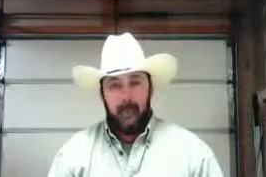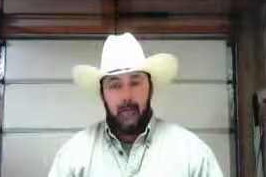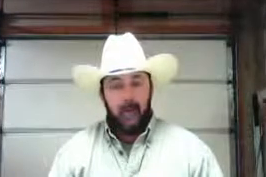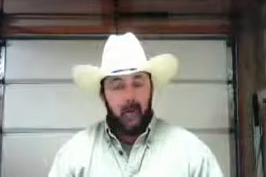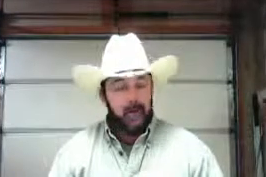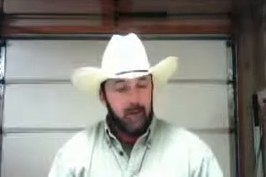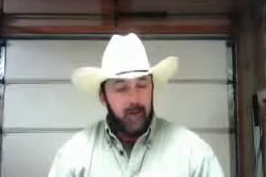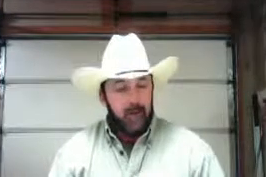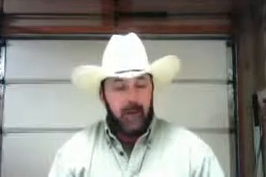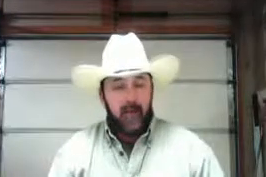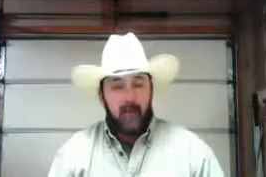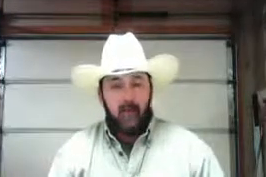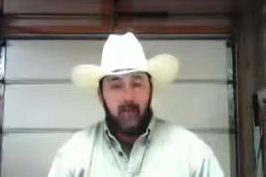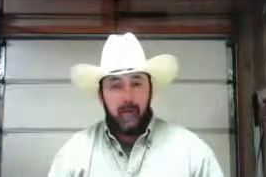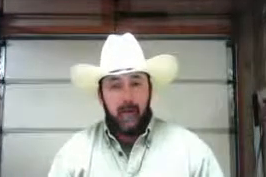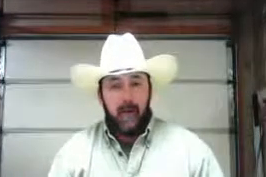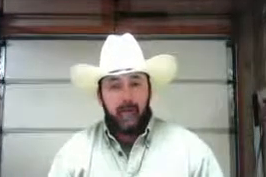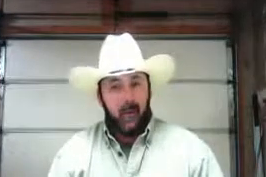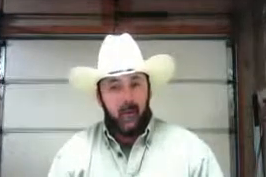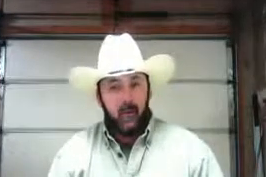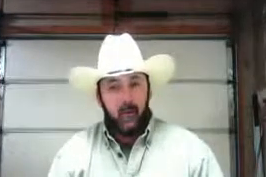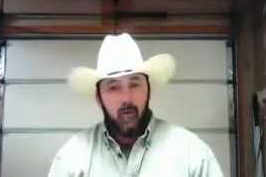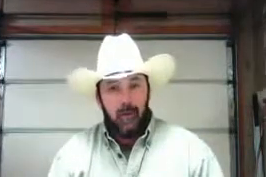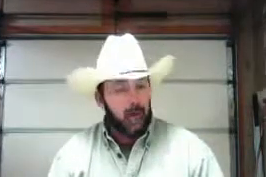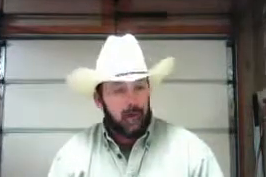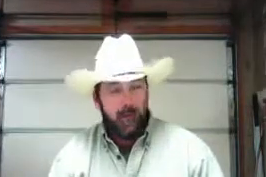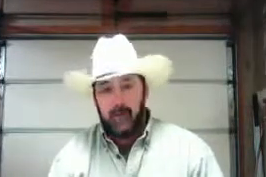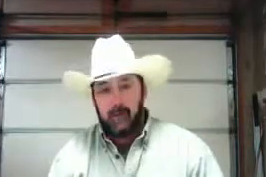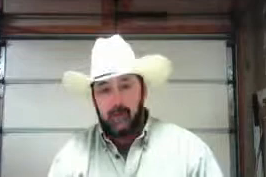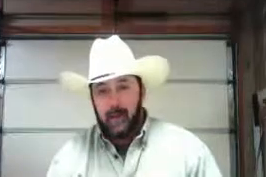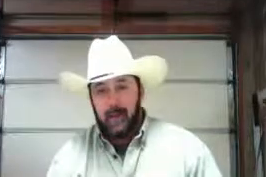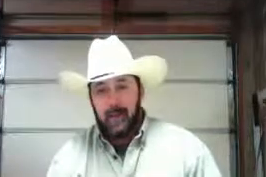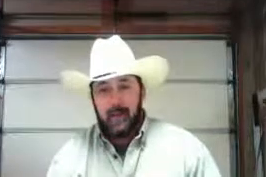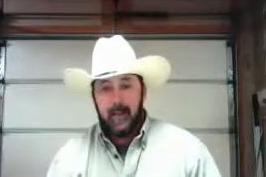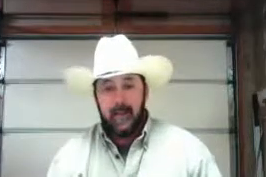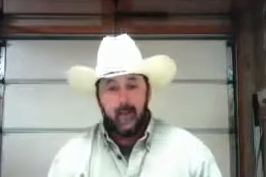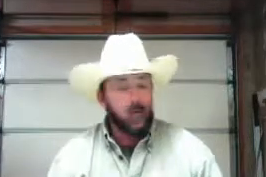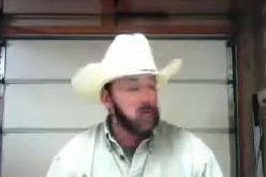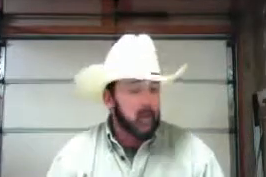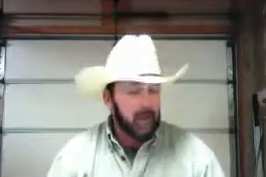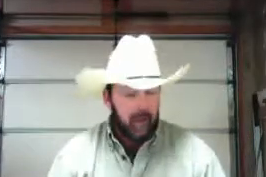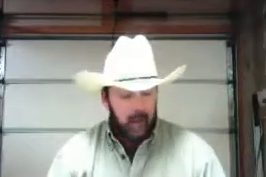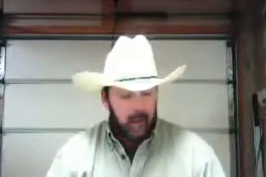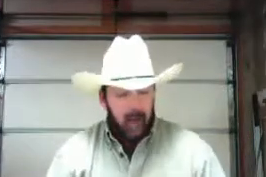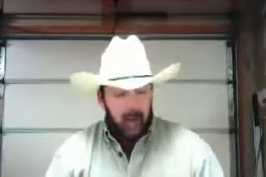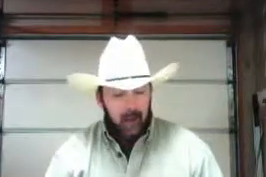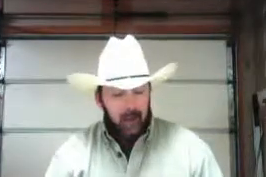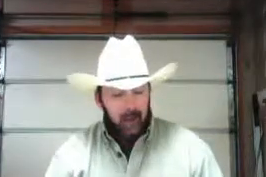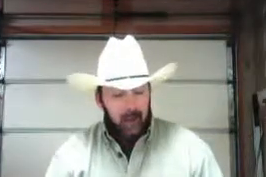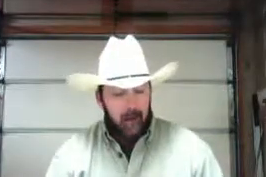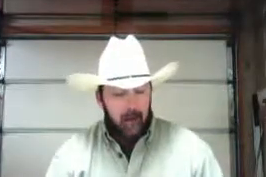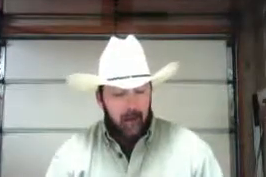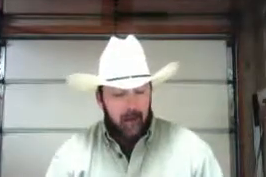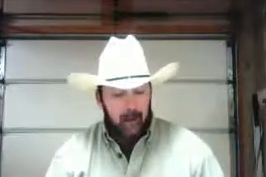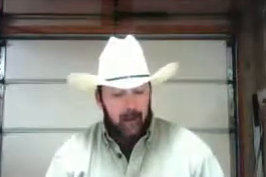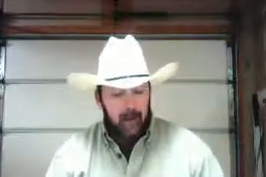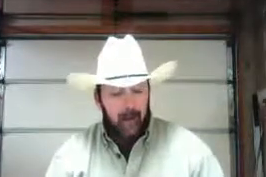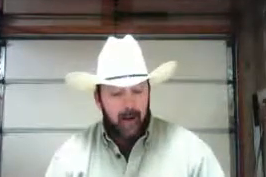because they just want to be left alone to do their thing in the Middle East, and they want to be left alone and the Western powers